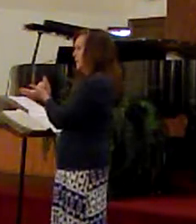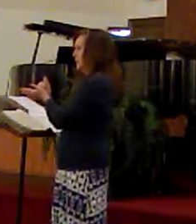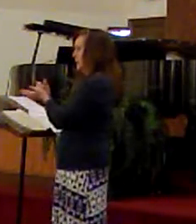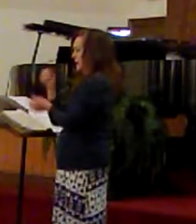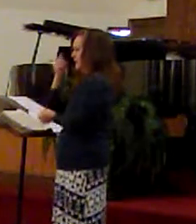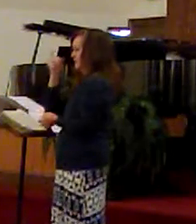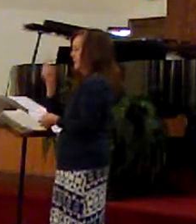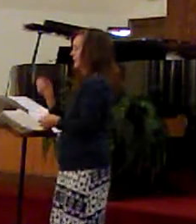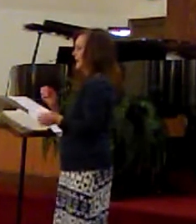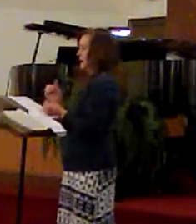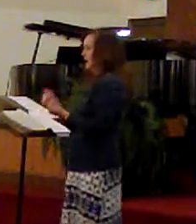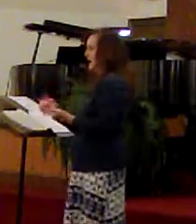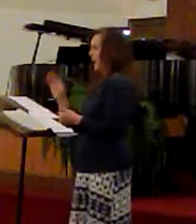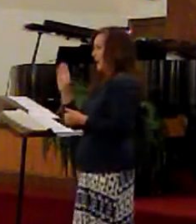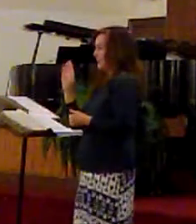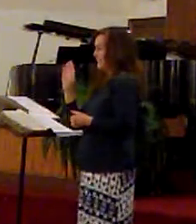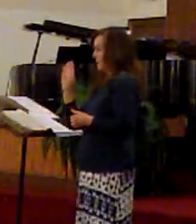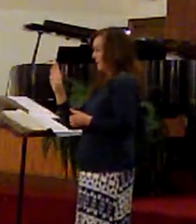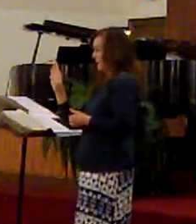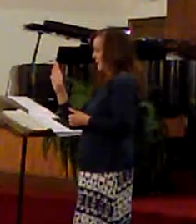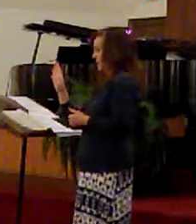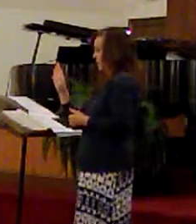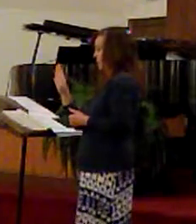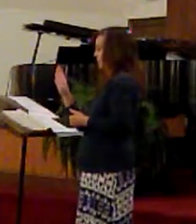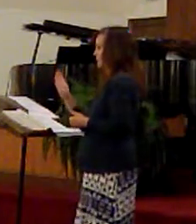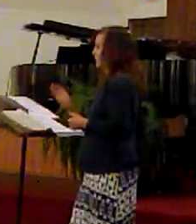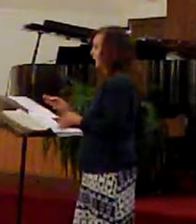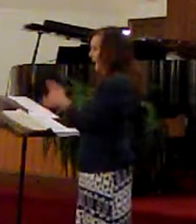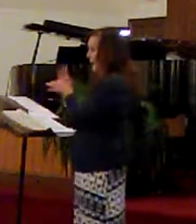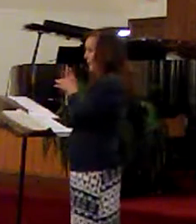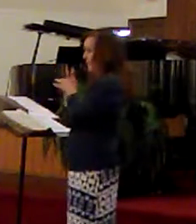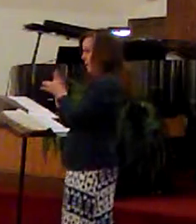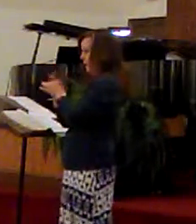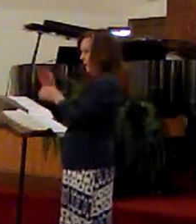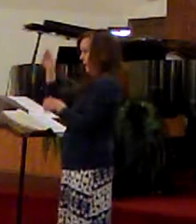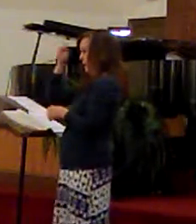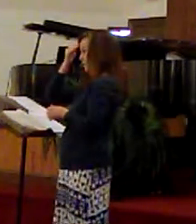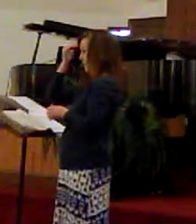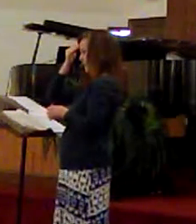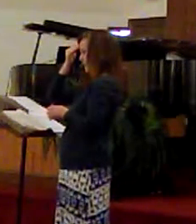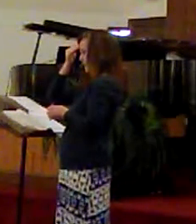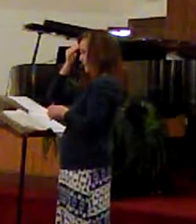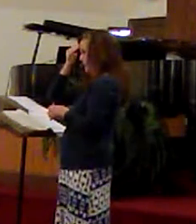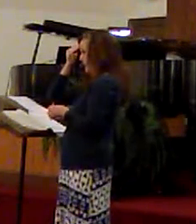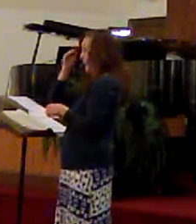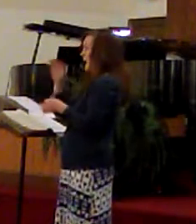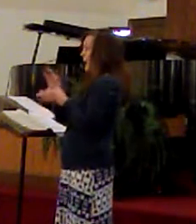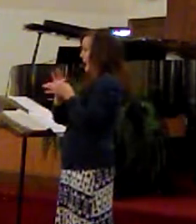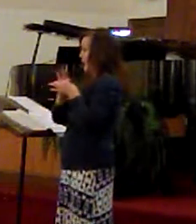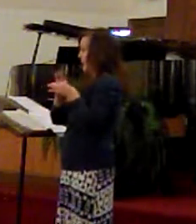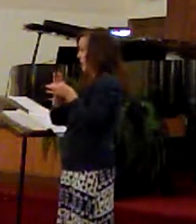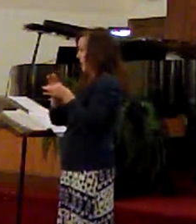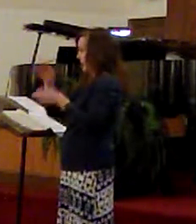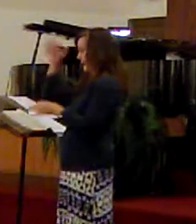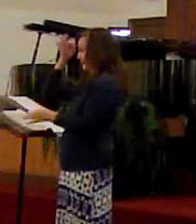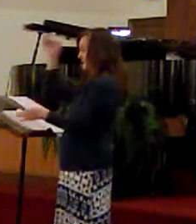Little b, the Bible is understood in part by knowledge and in part by faith. Look, we're talking about two